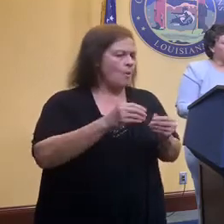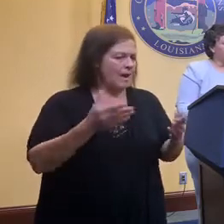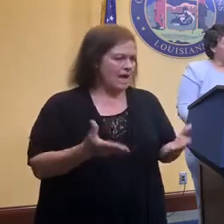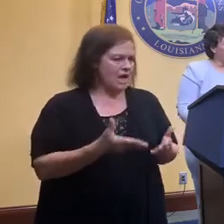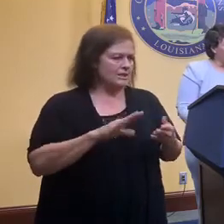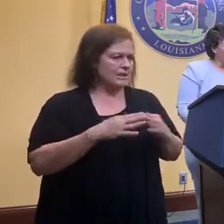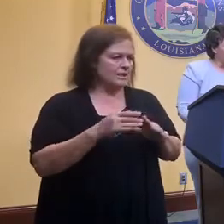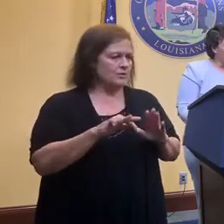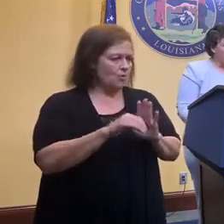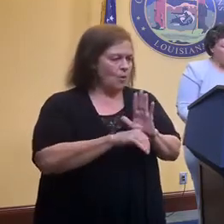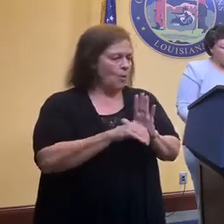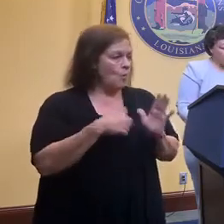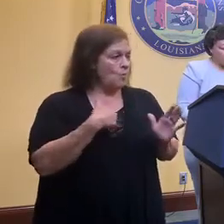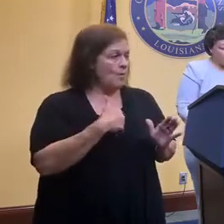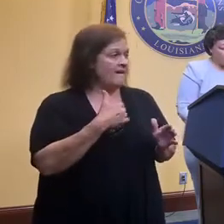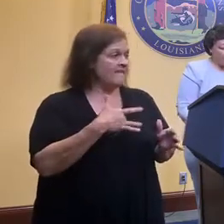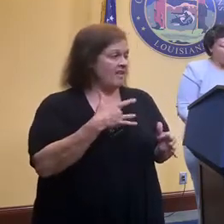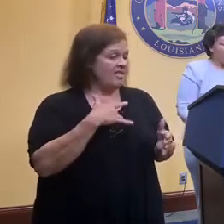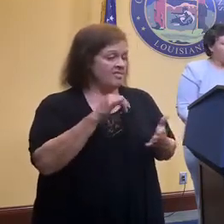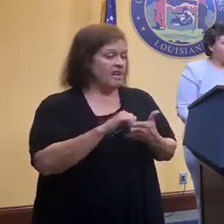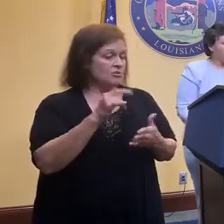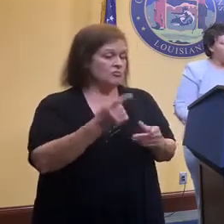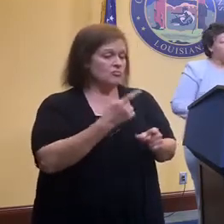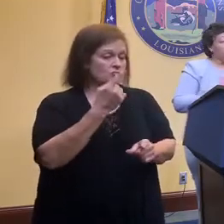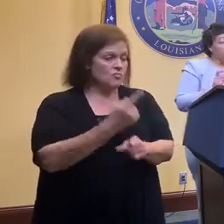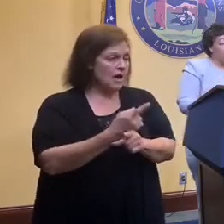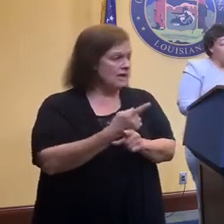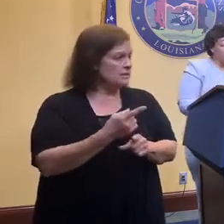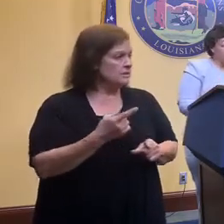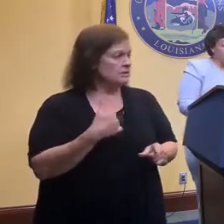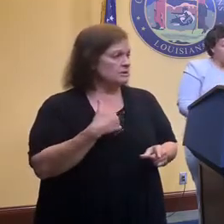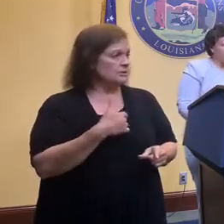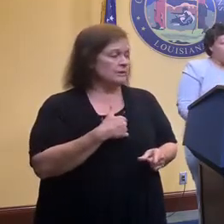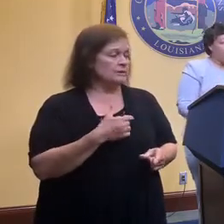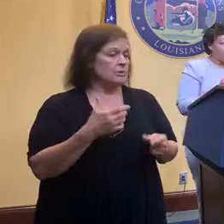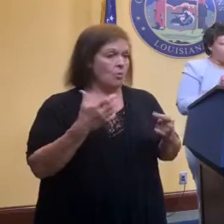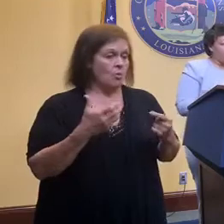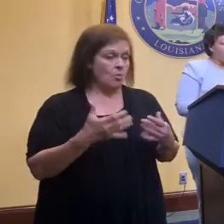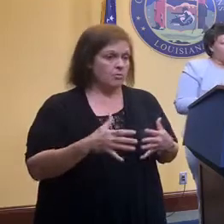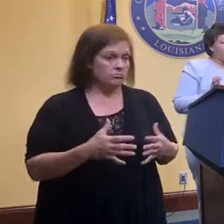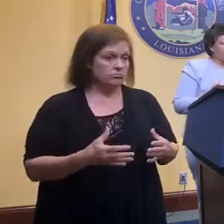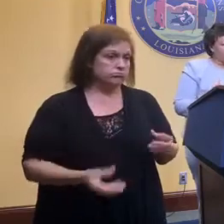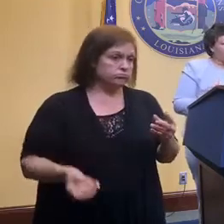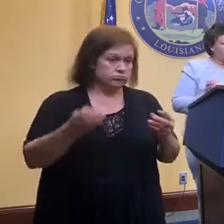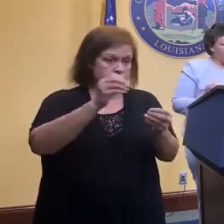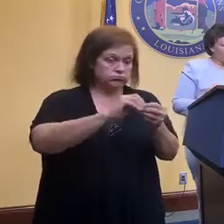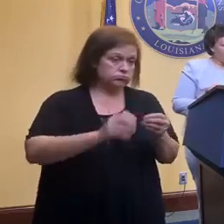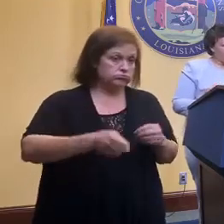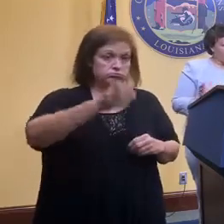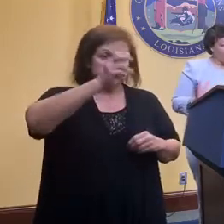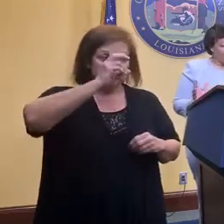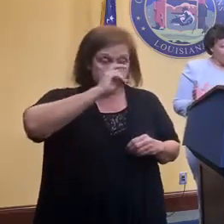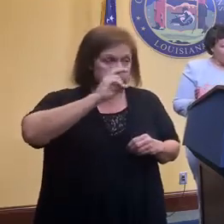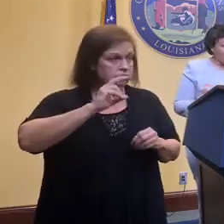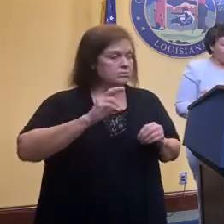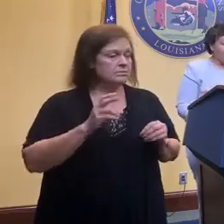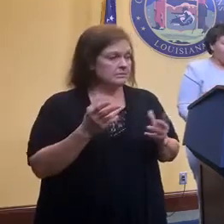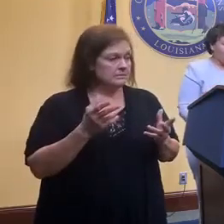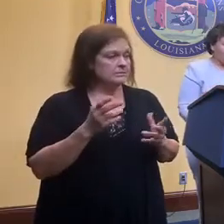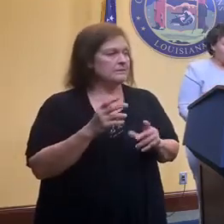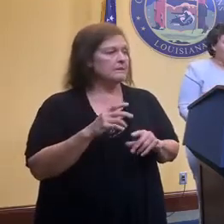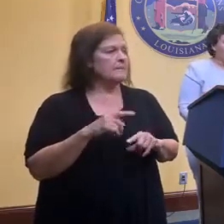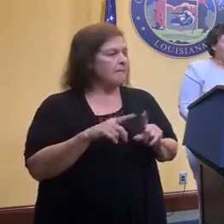step in the right direction, not wanting to be too drastic as we're looking, at the